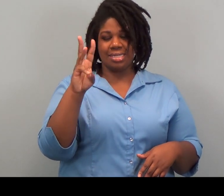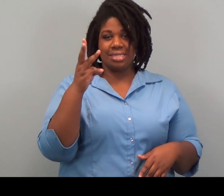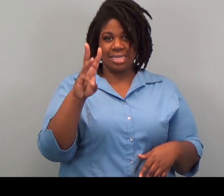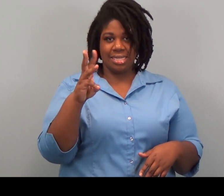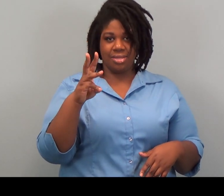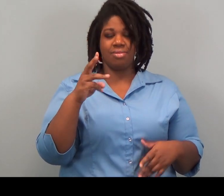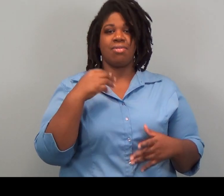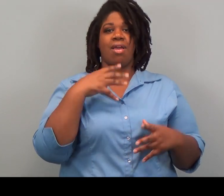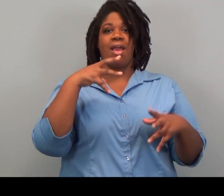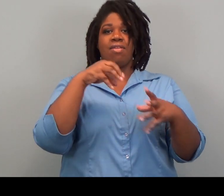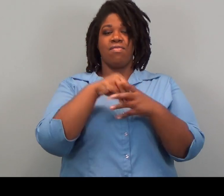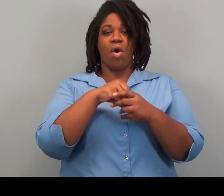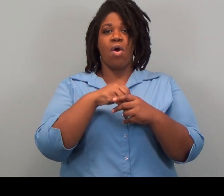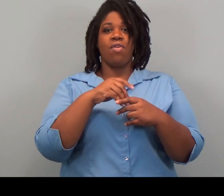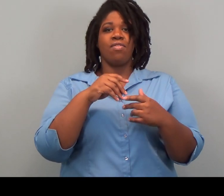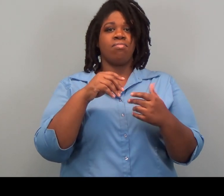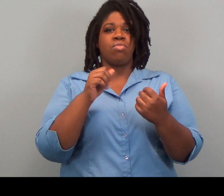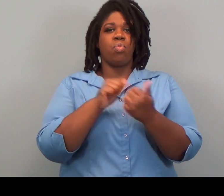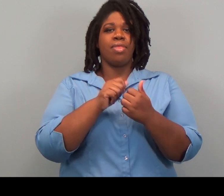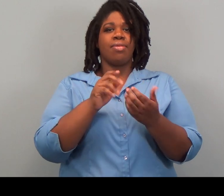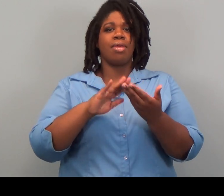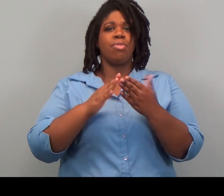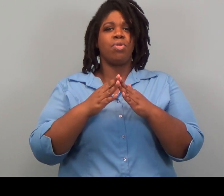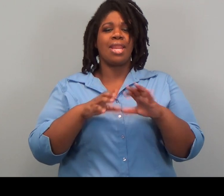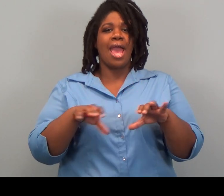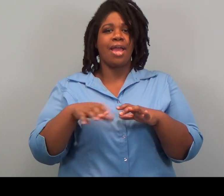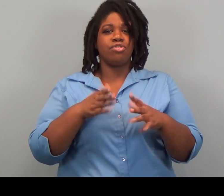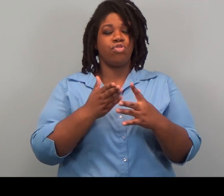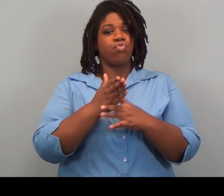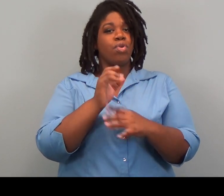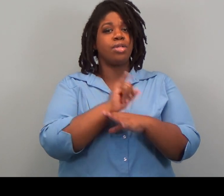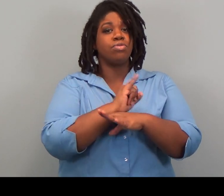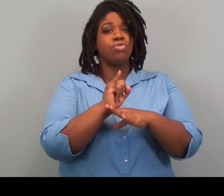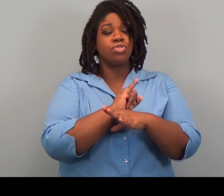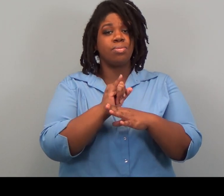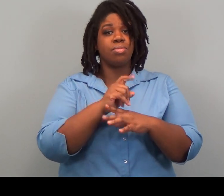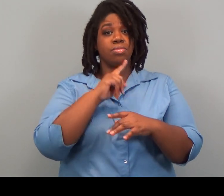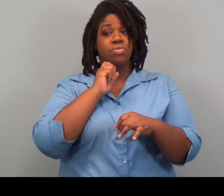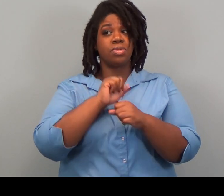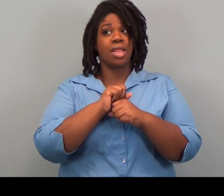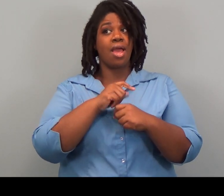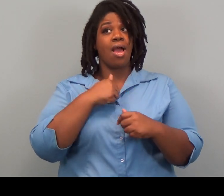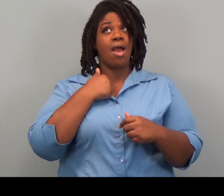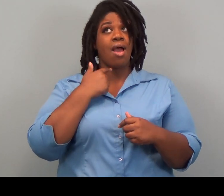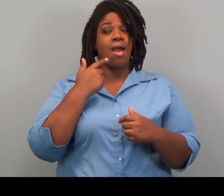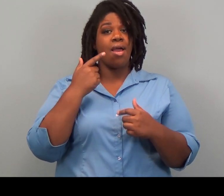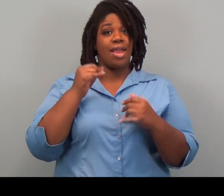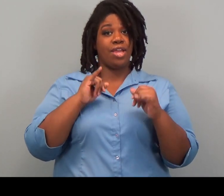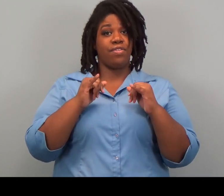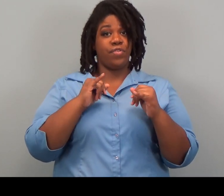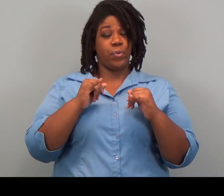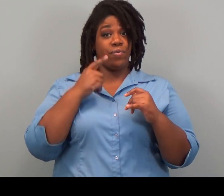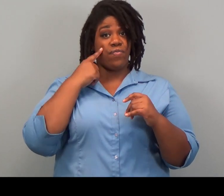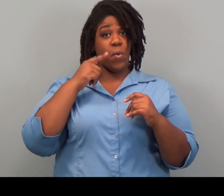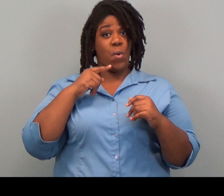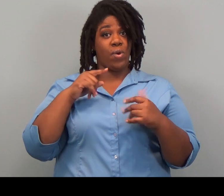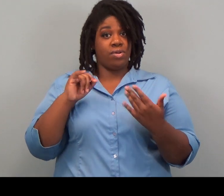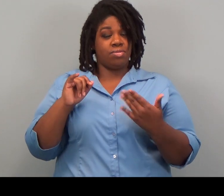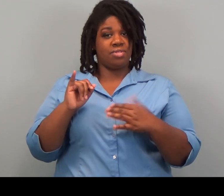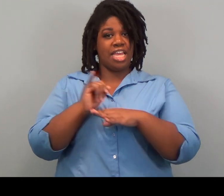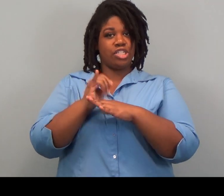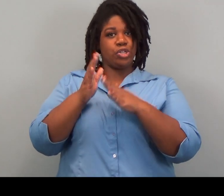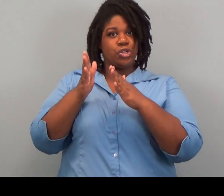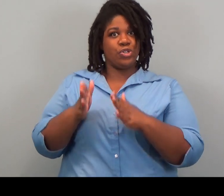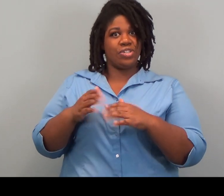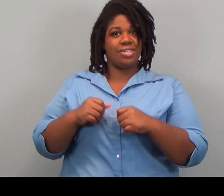an internship. And actually, I interviewed to be an intern for the